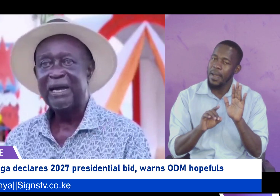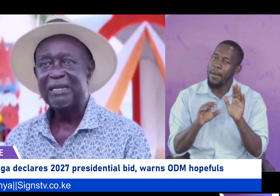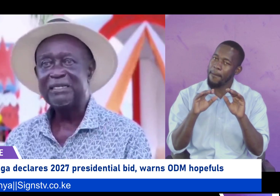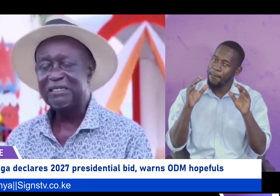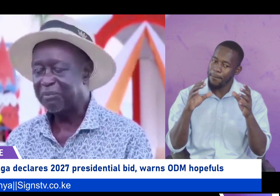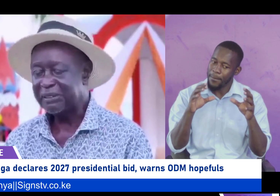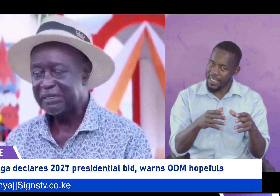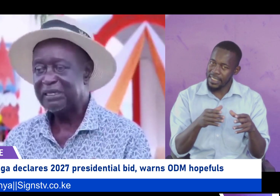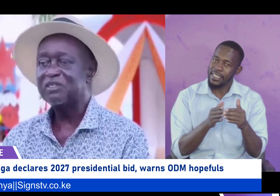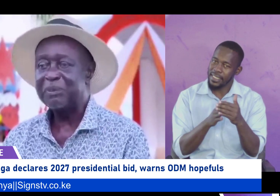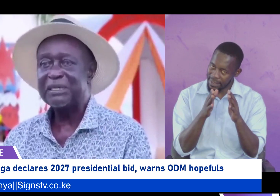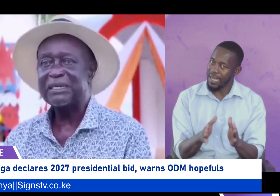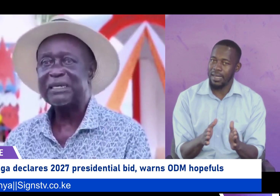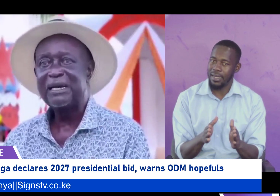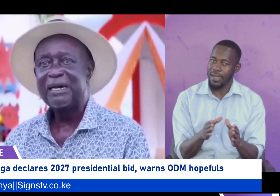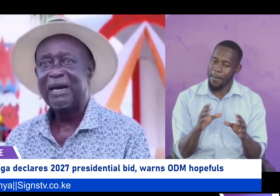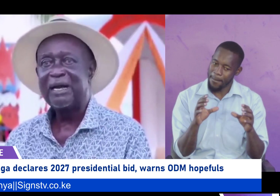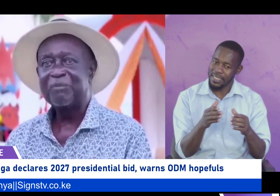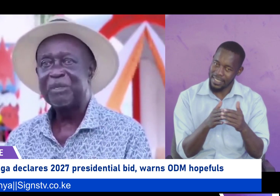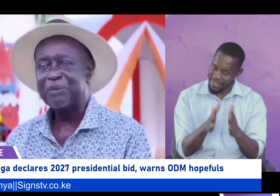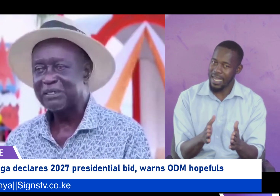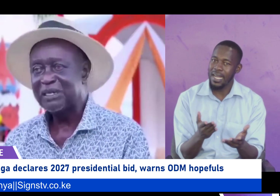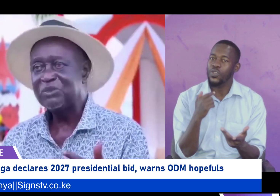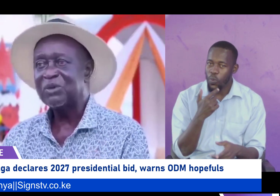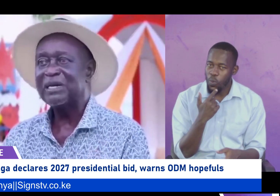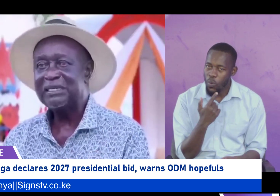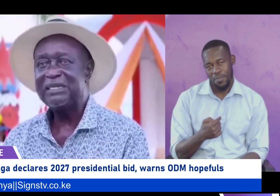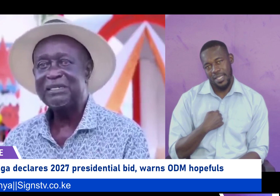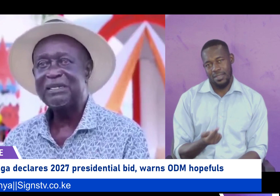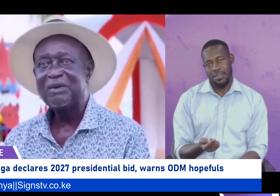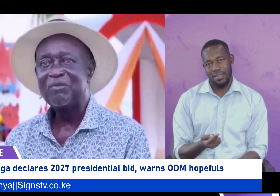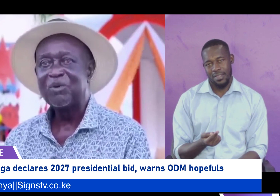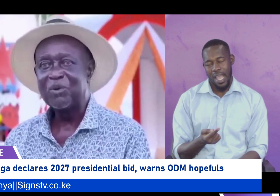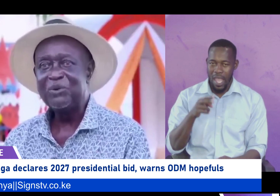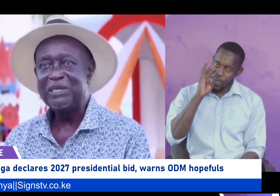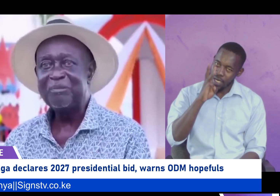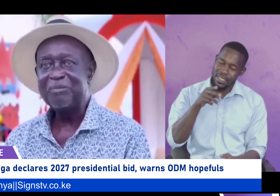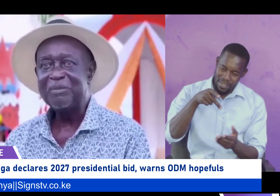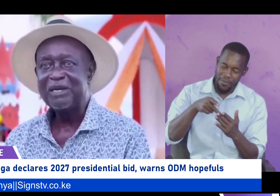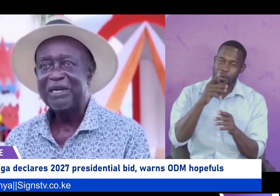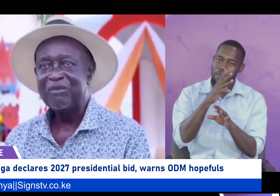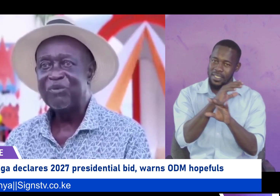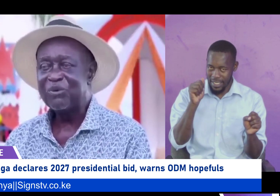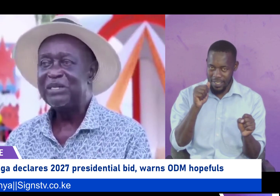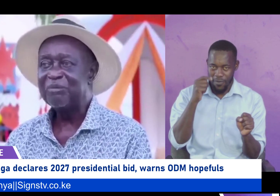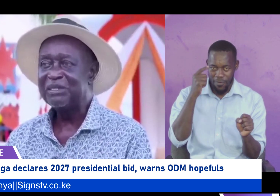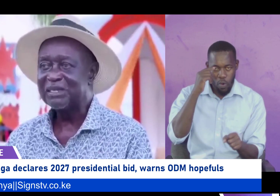And it is the party leader speaking. I am the presidential candidate for ODM if ODM